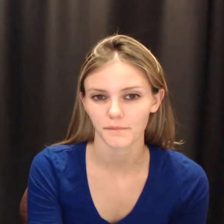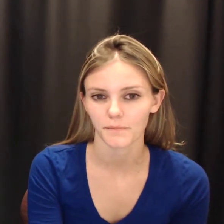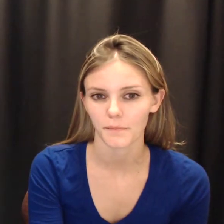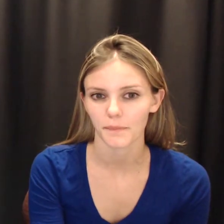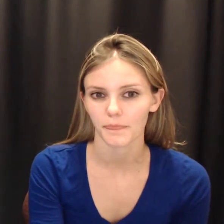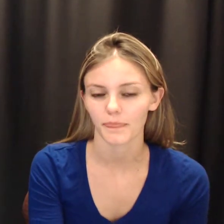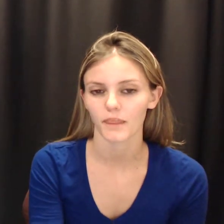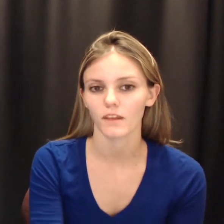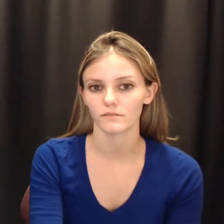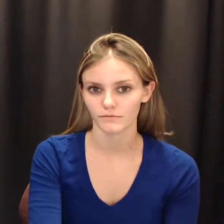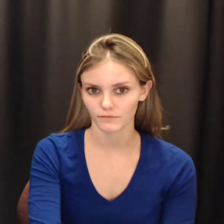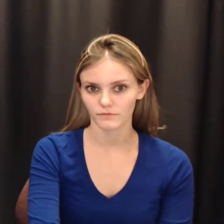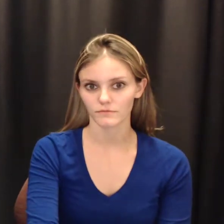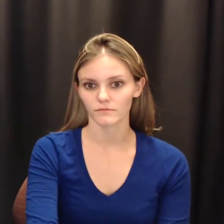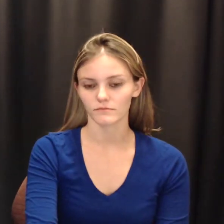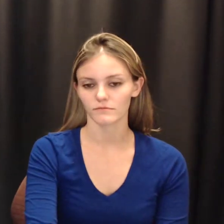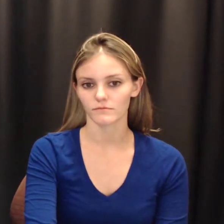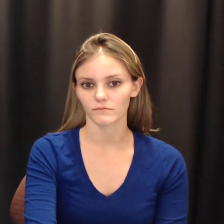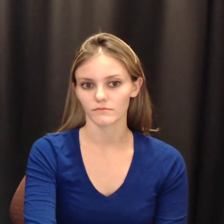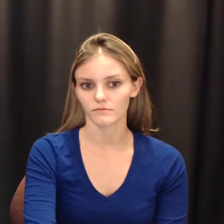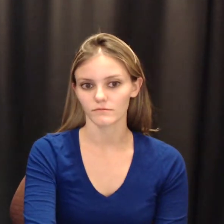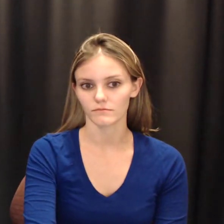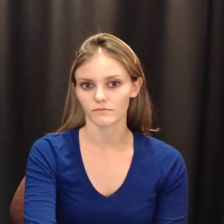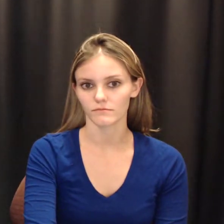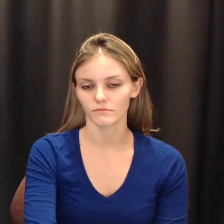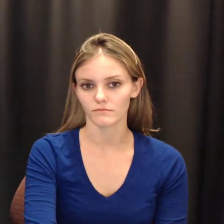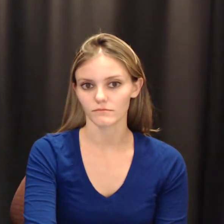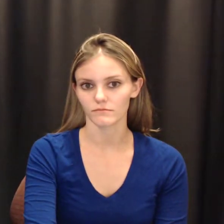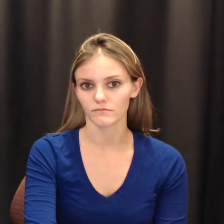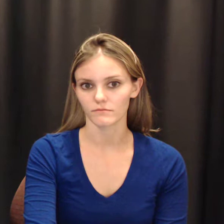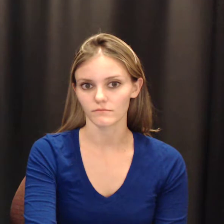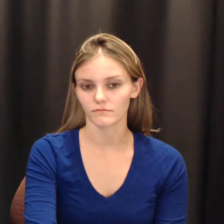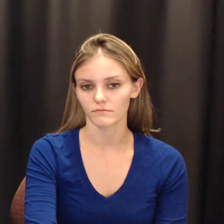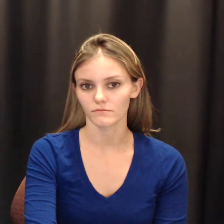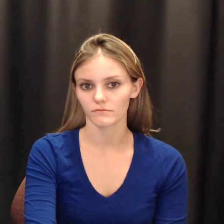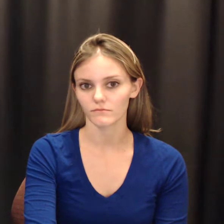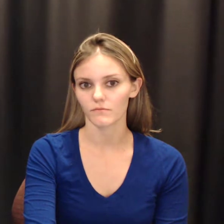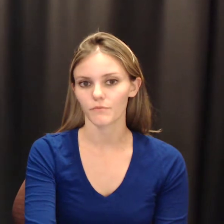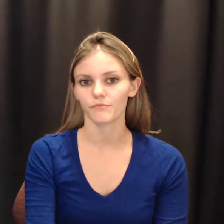Okay. Where did you work with that under that position?